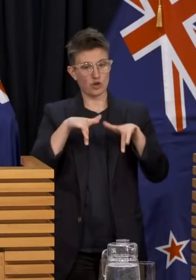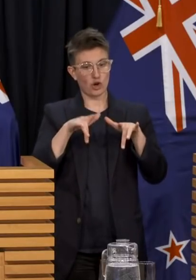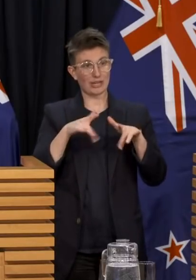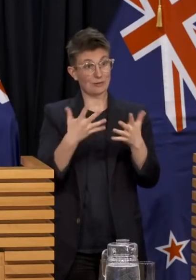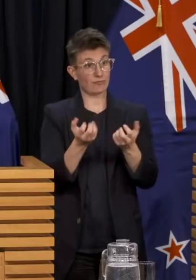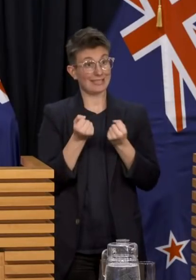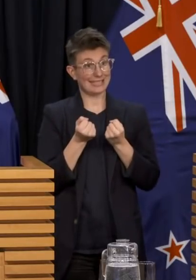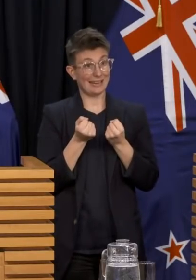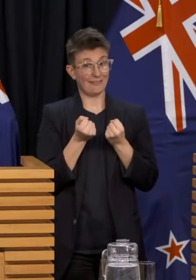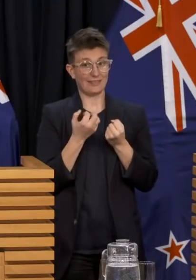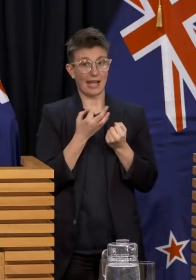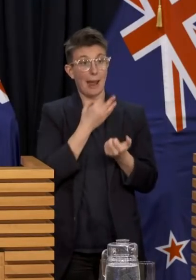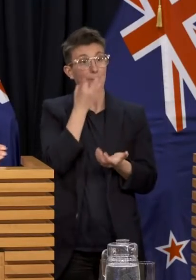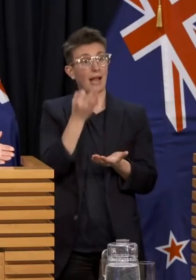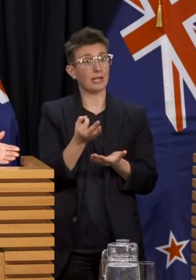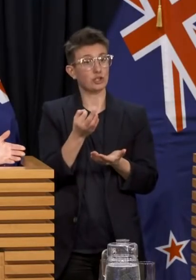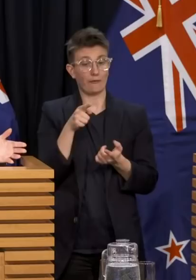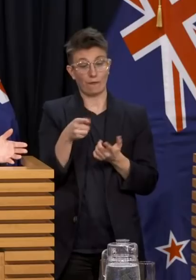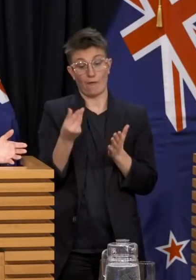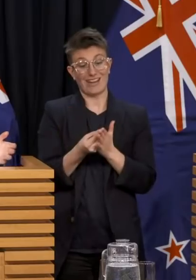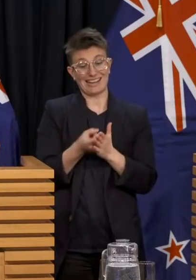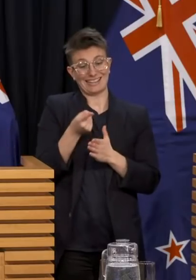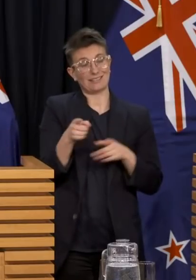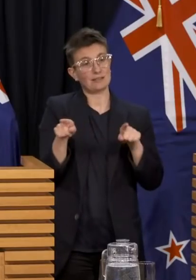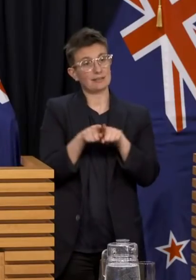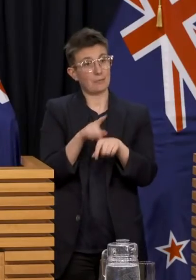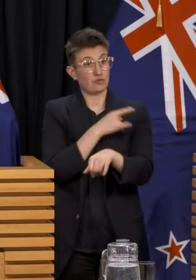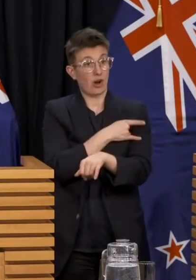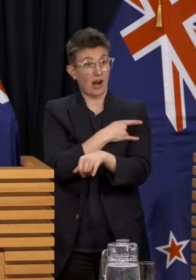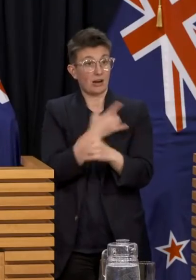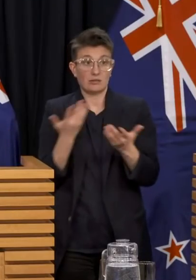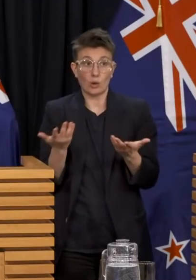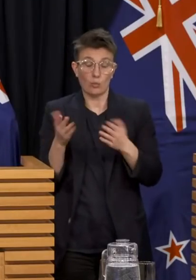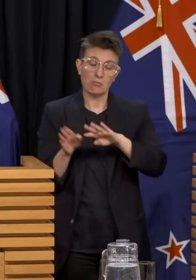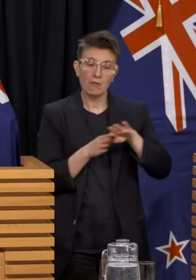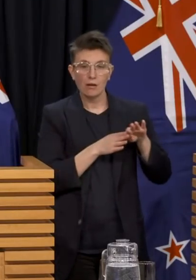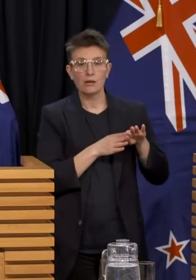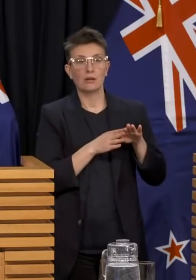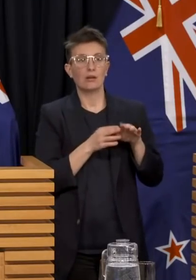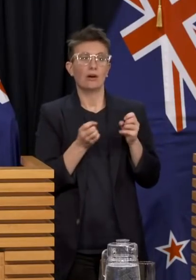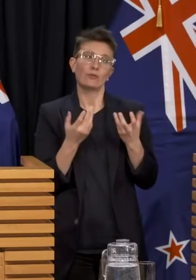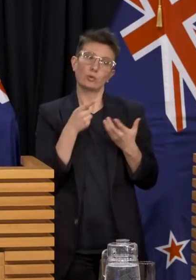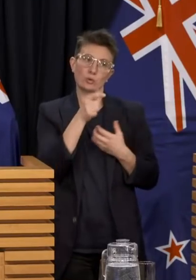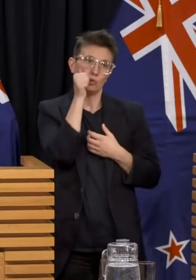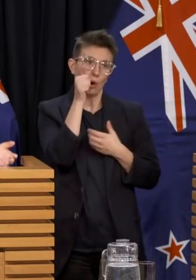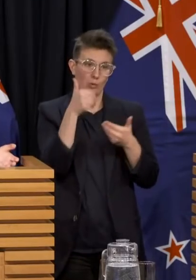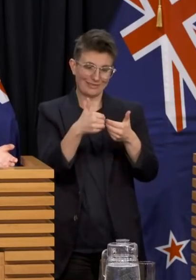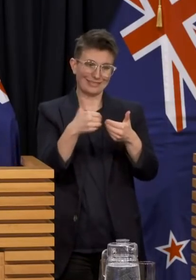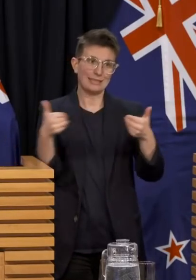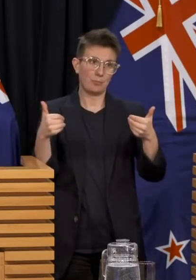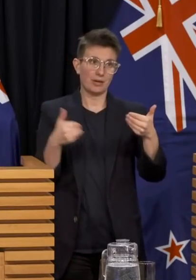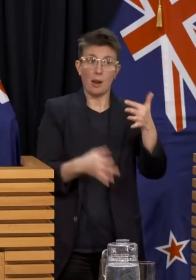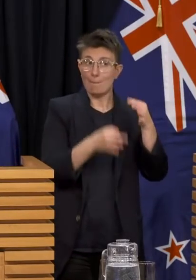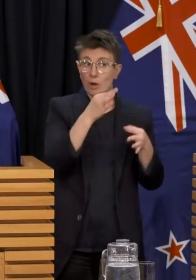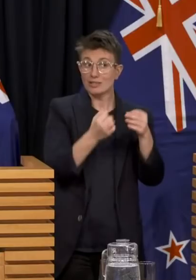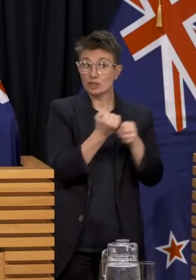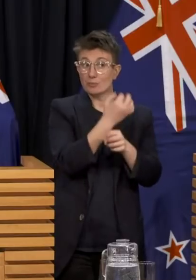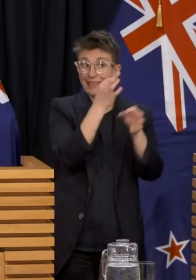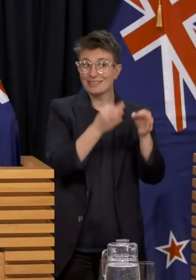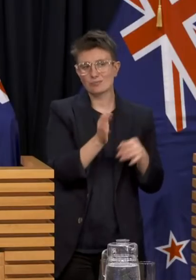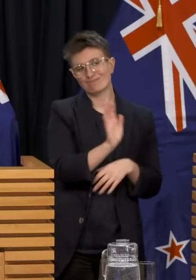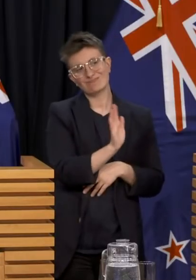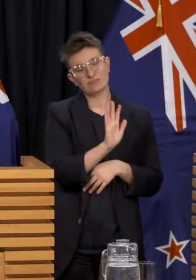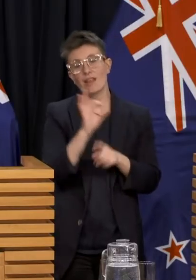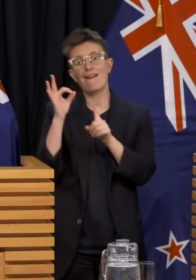that aside, you know, you all well know that we have got a distinction between these decisions being made between politicians and